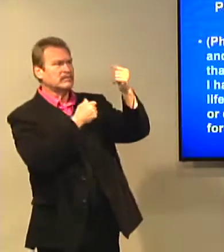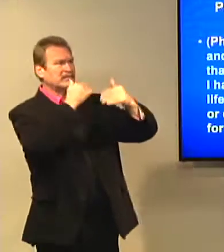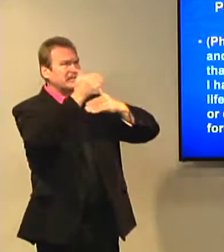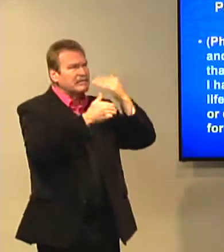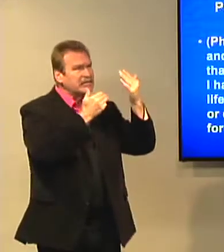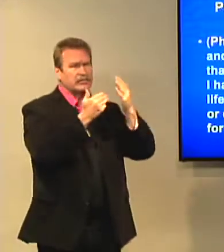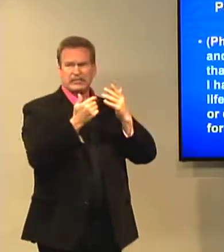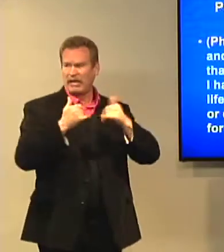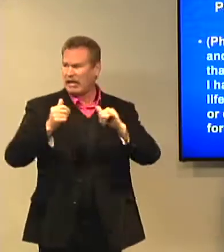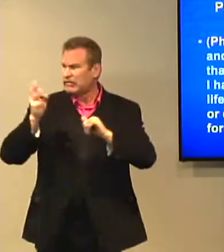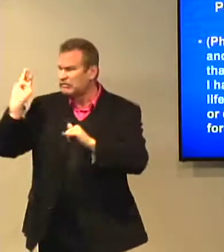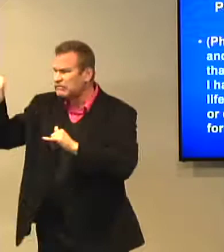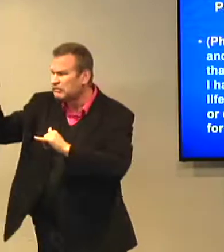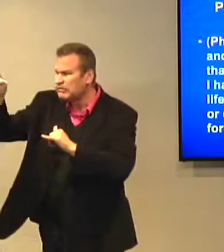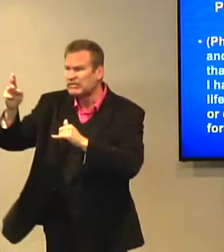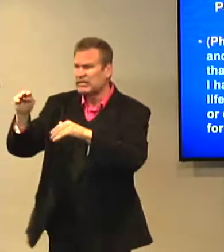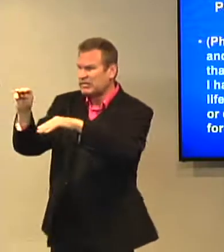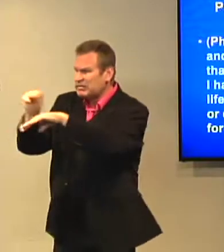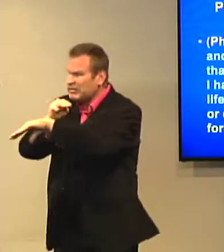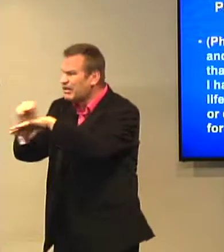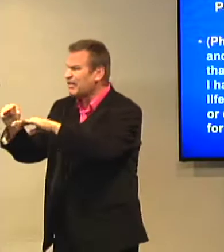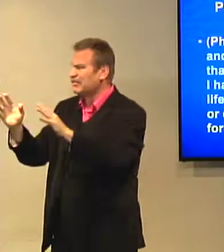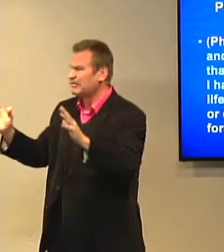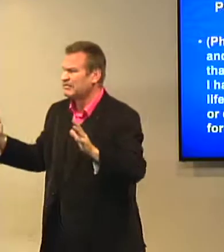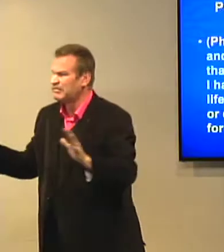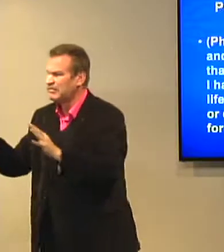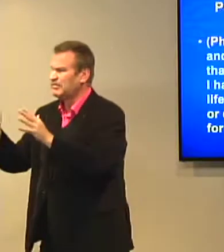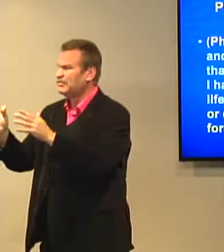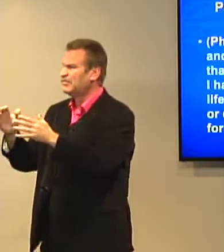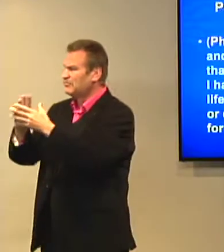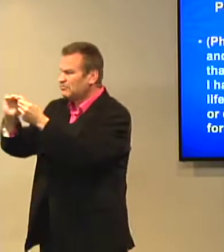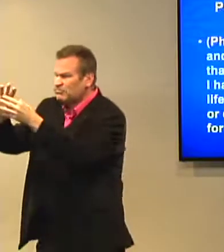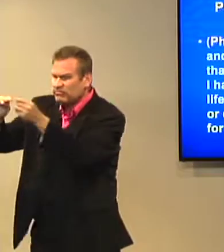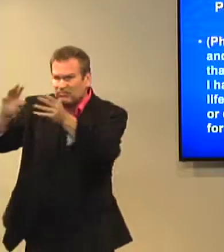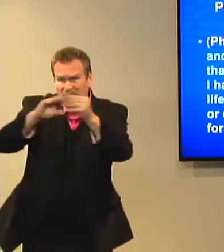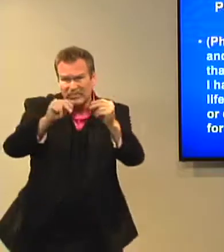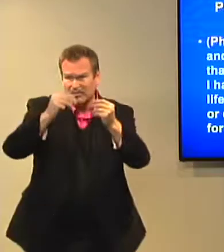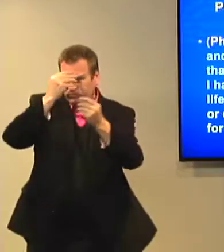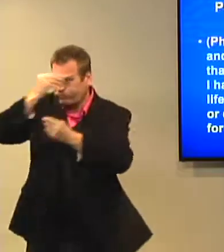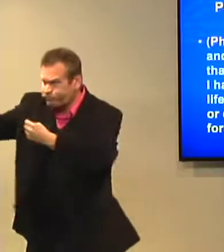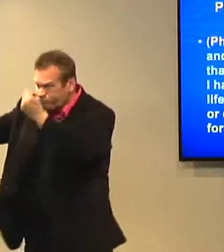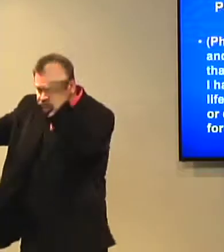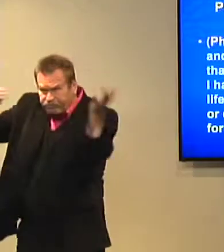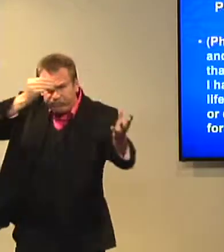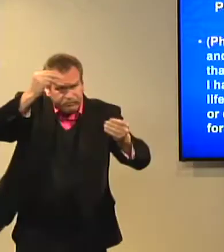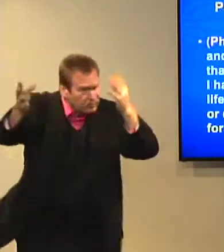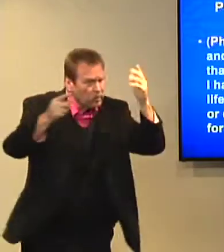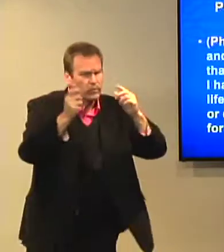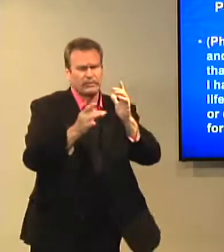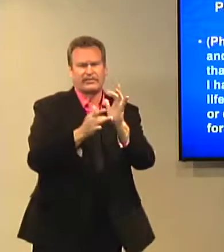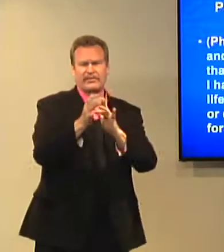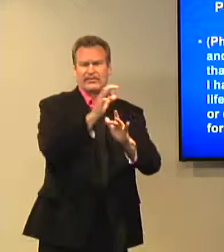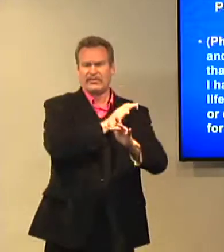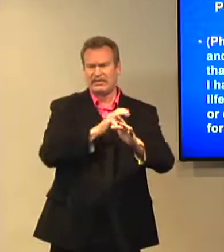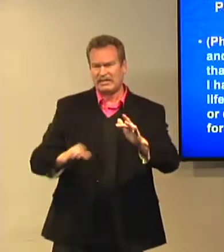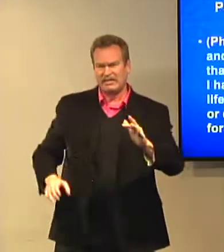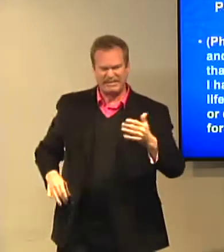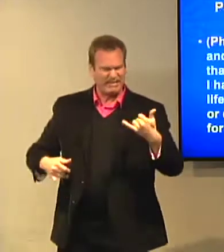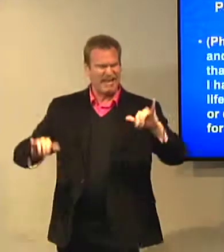So he's saying that he trusts God. He goes on, he witnesses in all the ministry that he did and in all the telling of the people about the gospel, telling